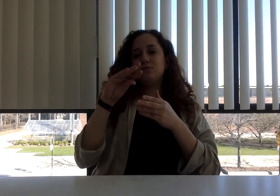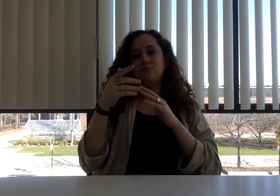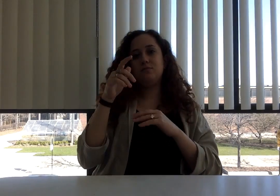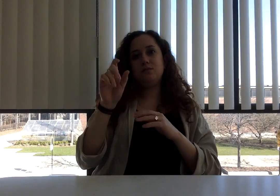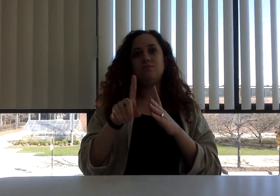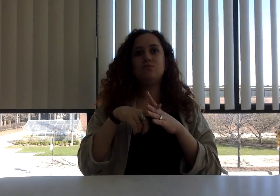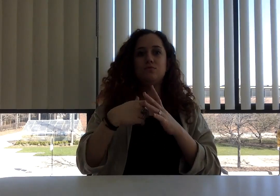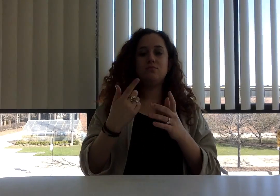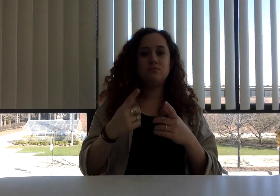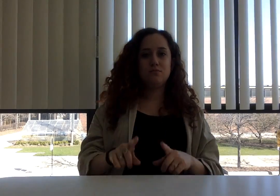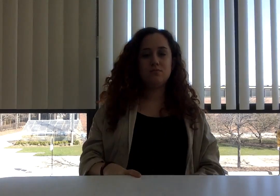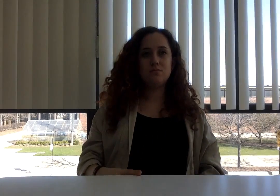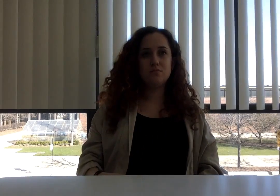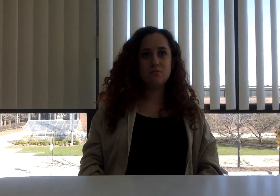B.